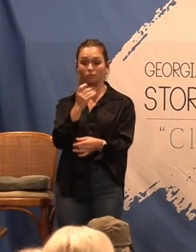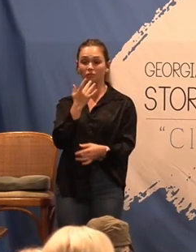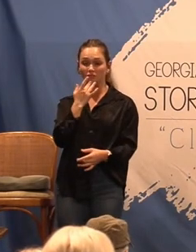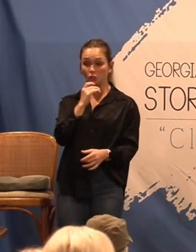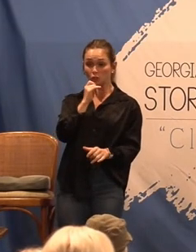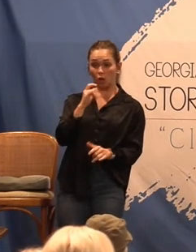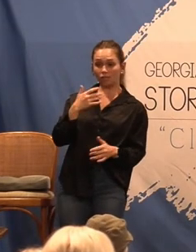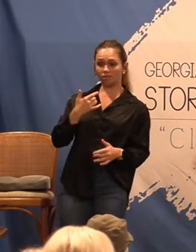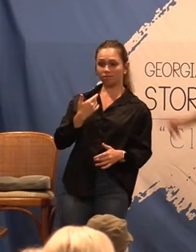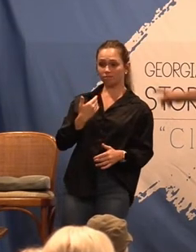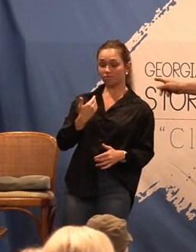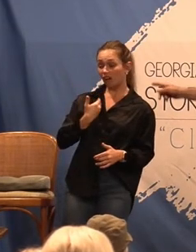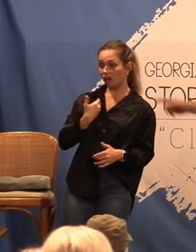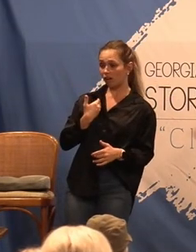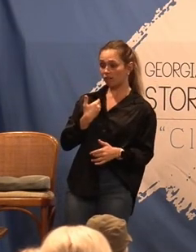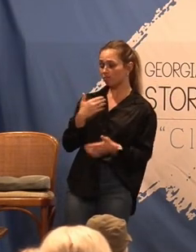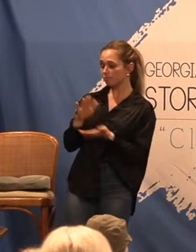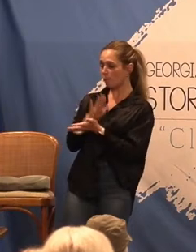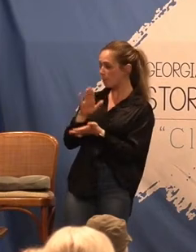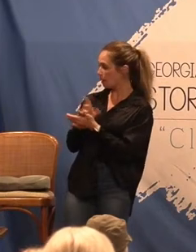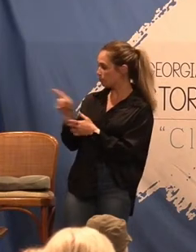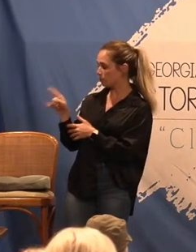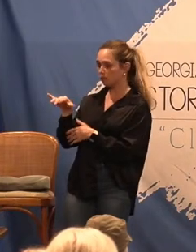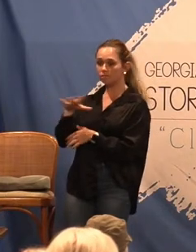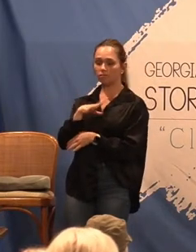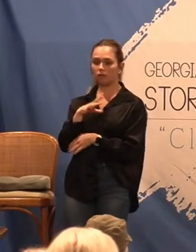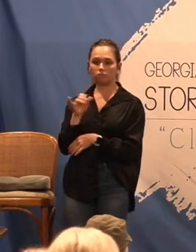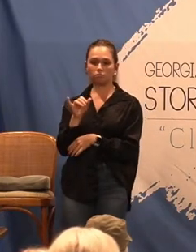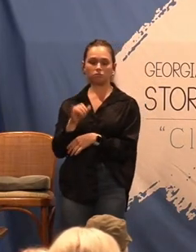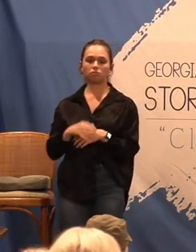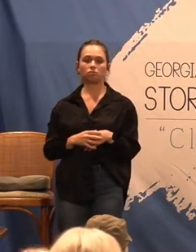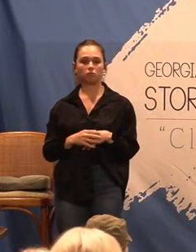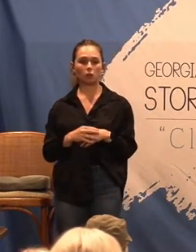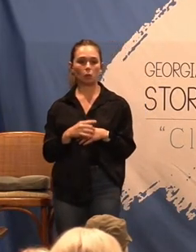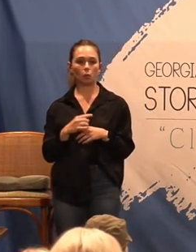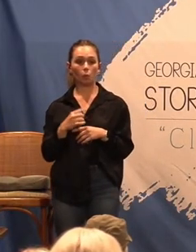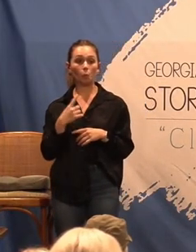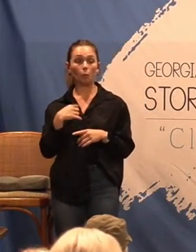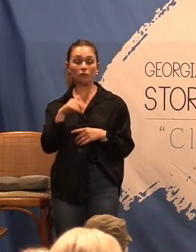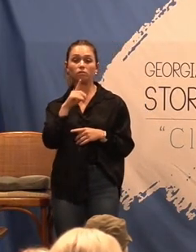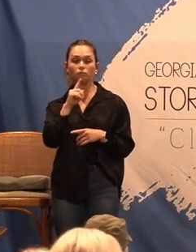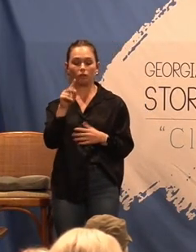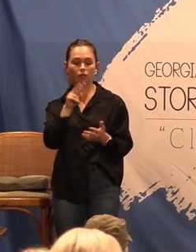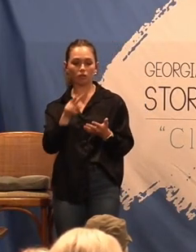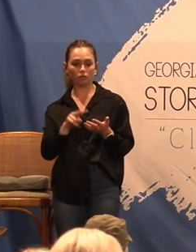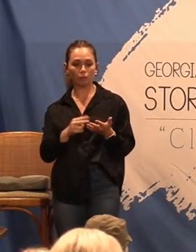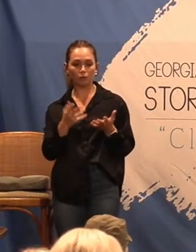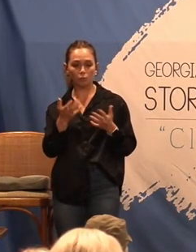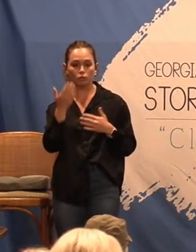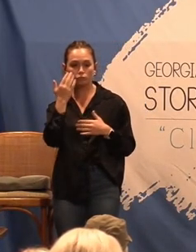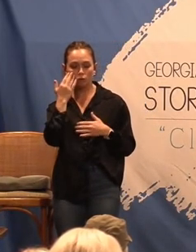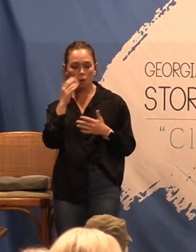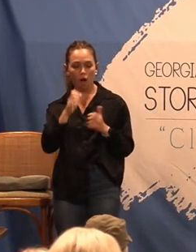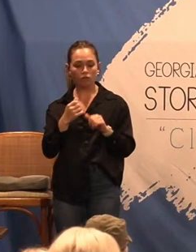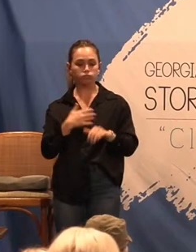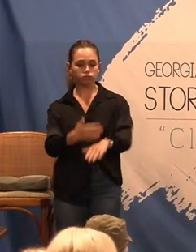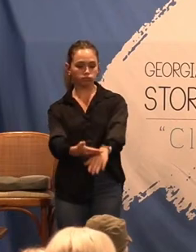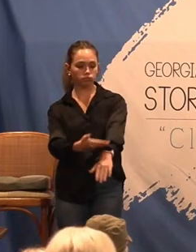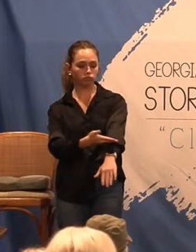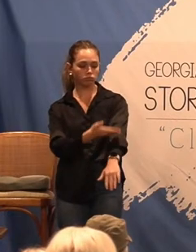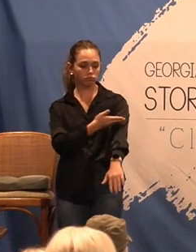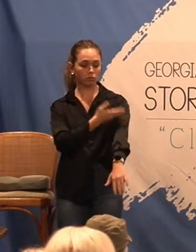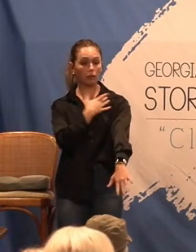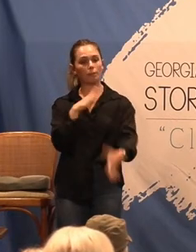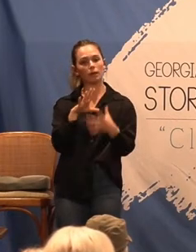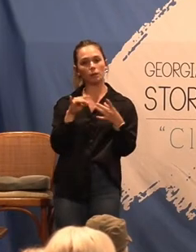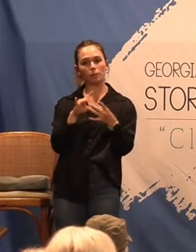that, we've got paper cards. They're located near the exits. We take that seriously. We want to be getting better. The main